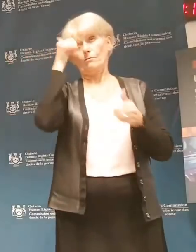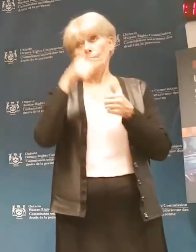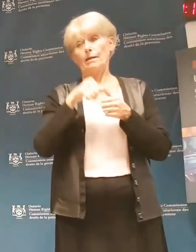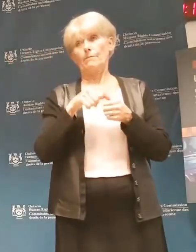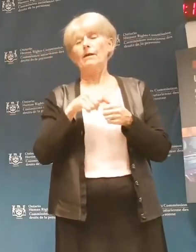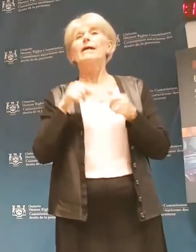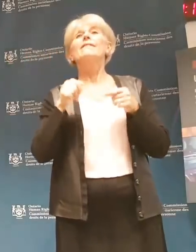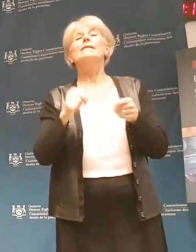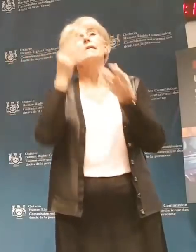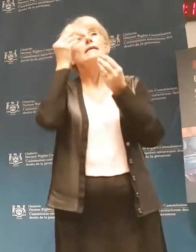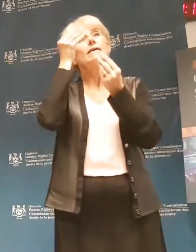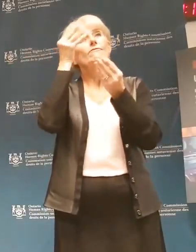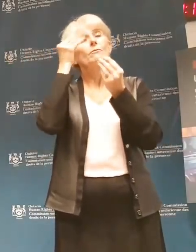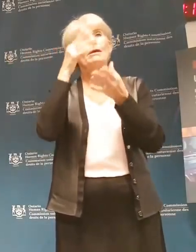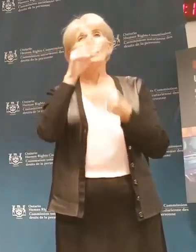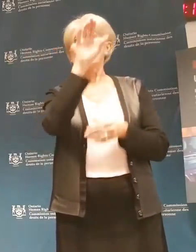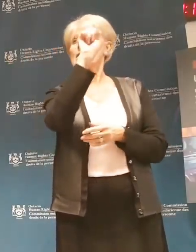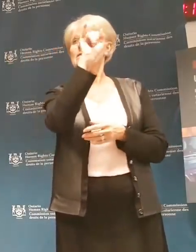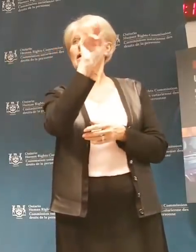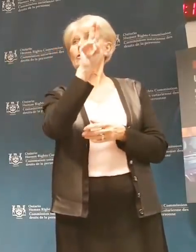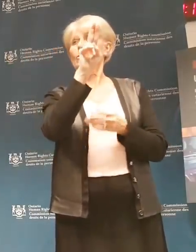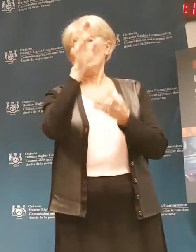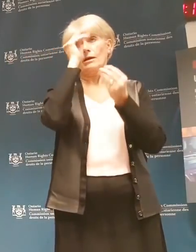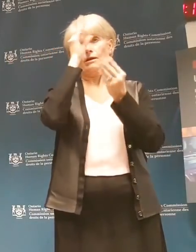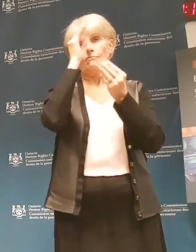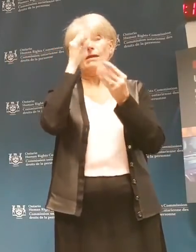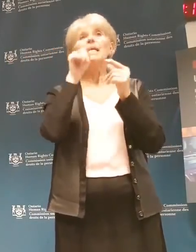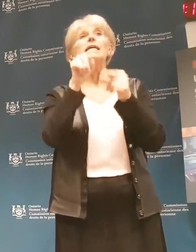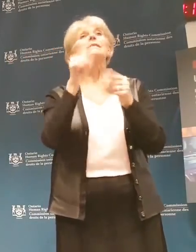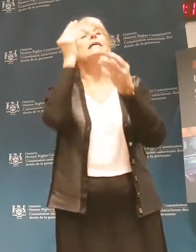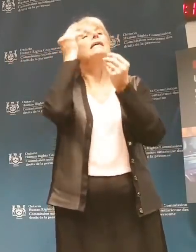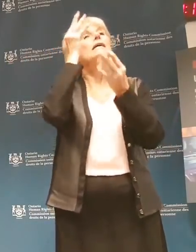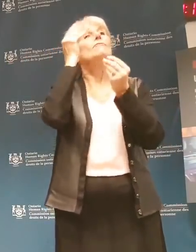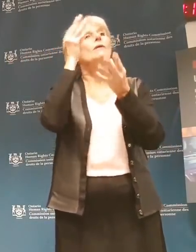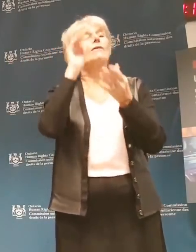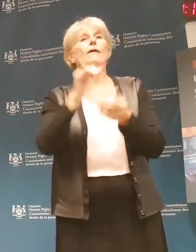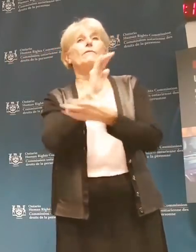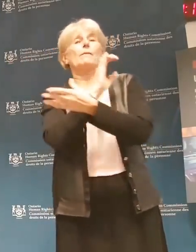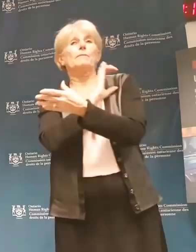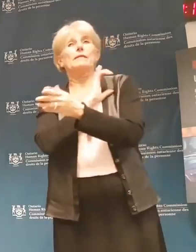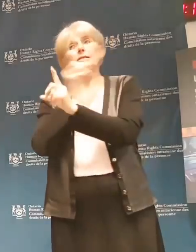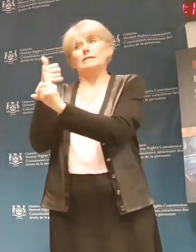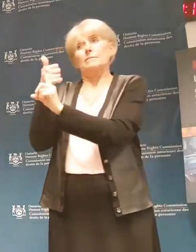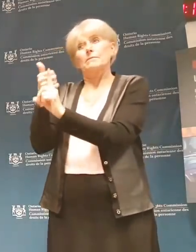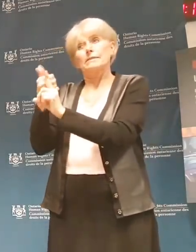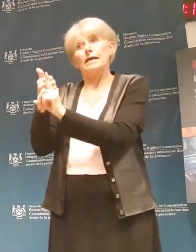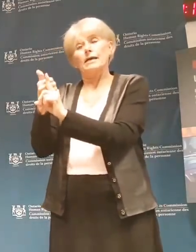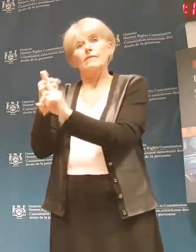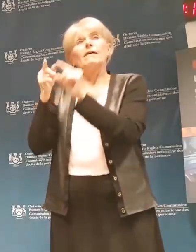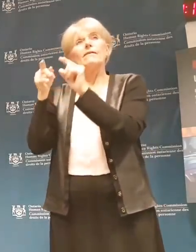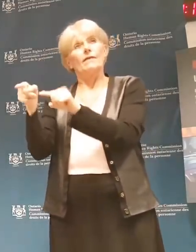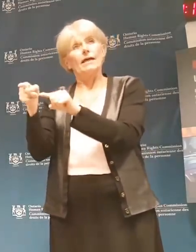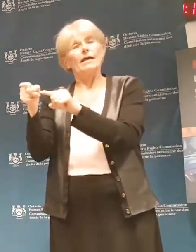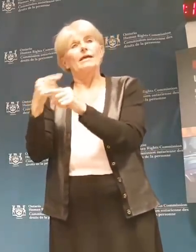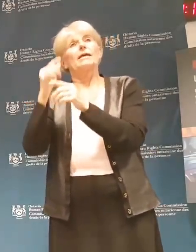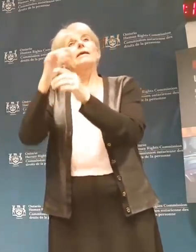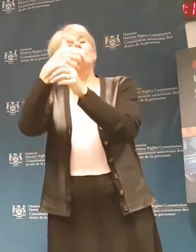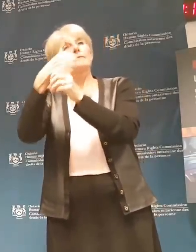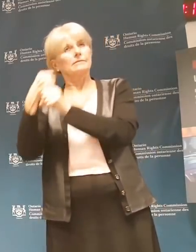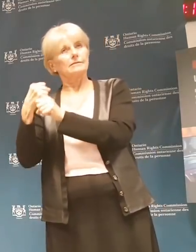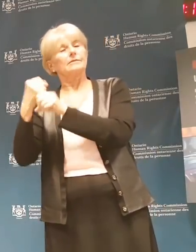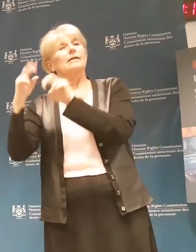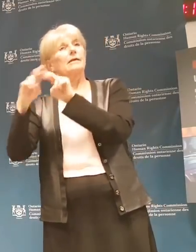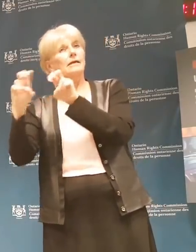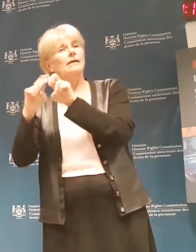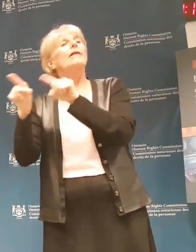is information, the SIU information is information that the police themselves have the capacity to obtain and